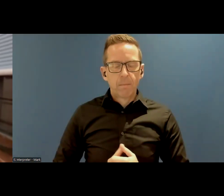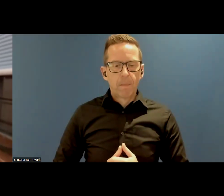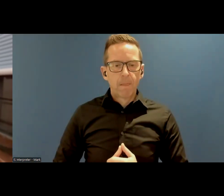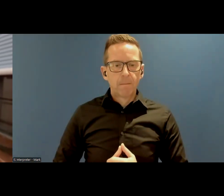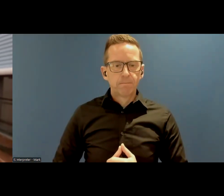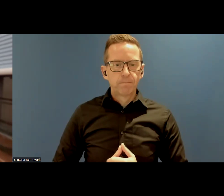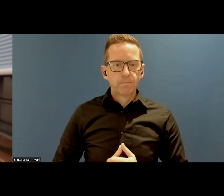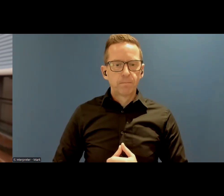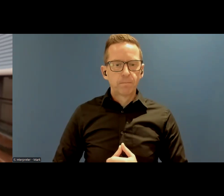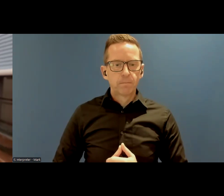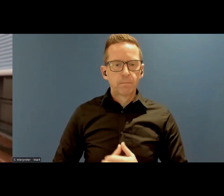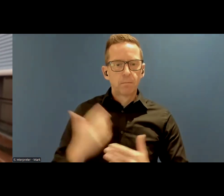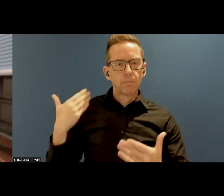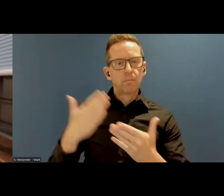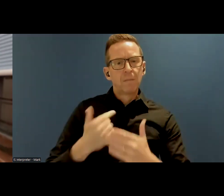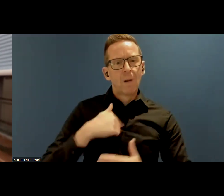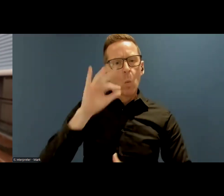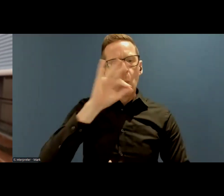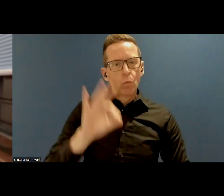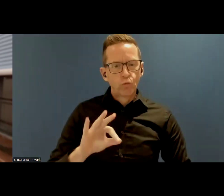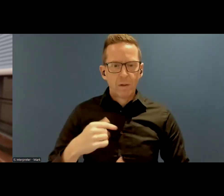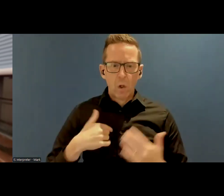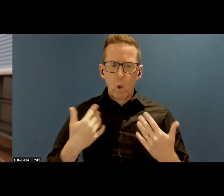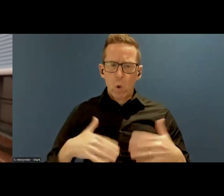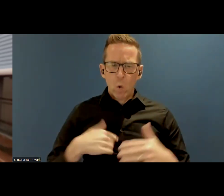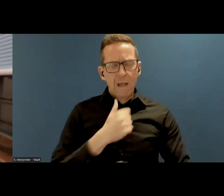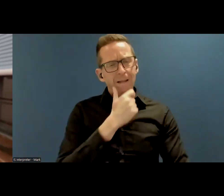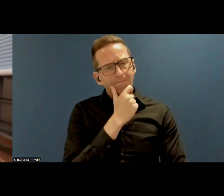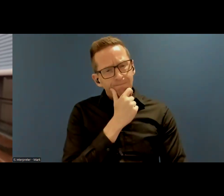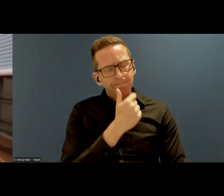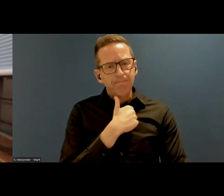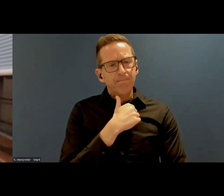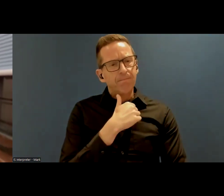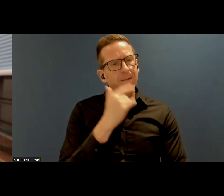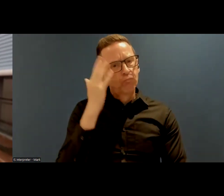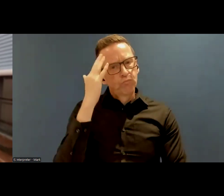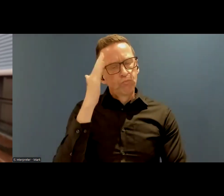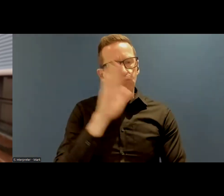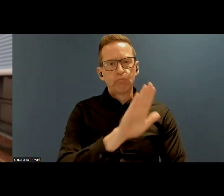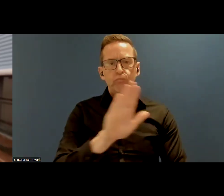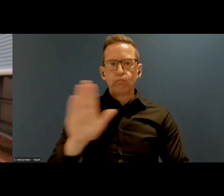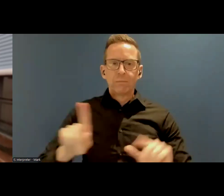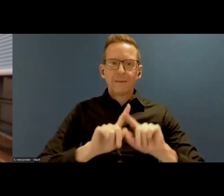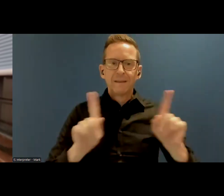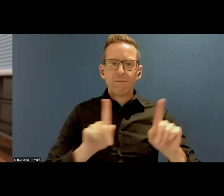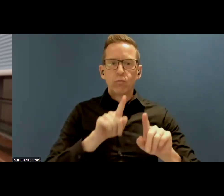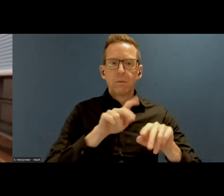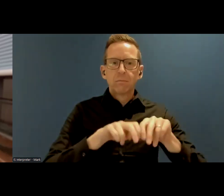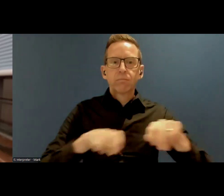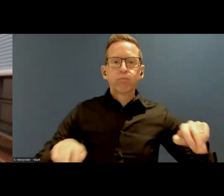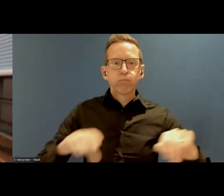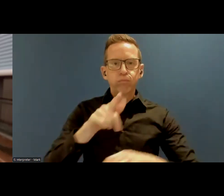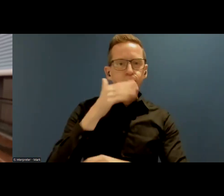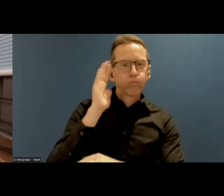yes, I have heard intently, and I really thank you, all the panelists, for all that you have given and all efforts which are